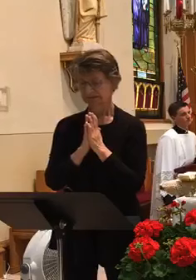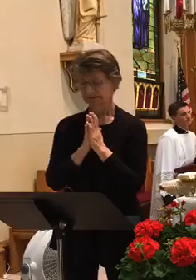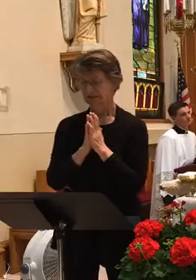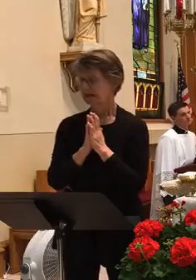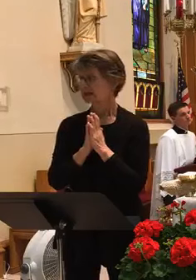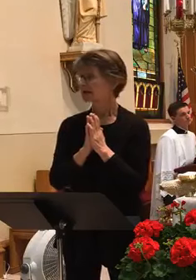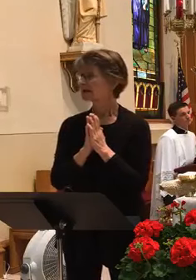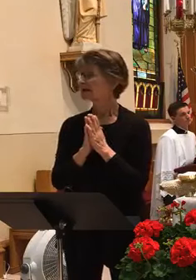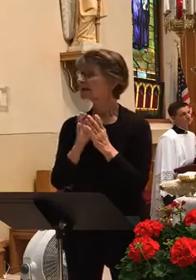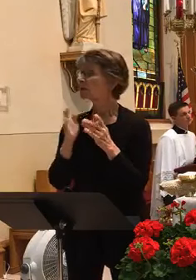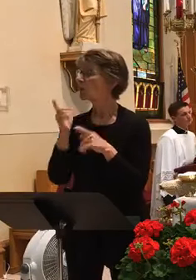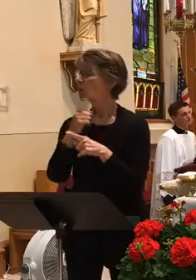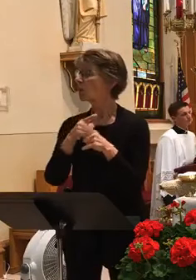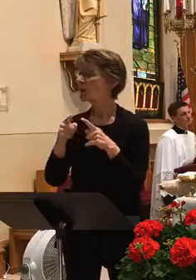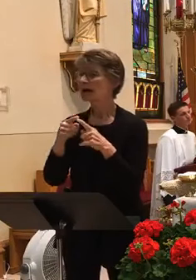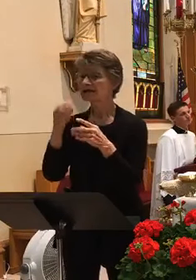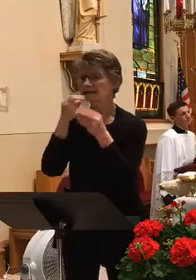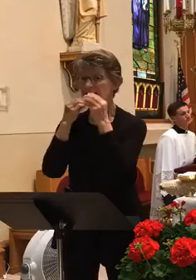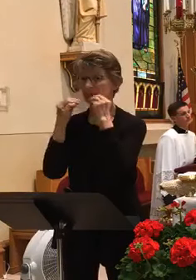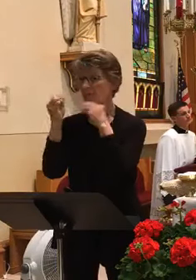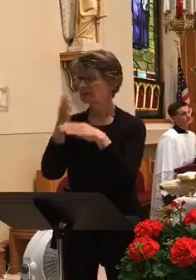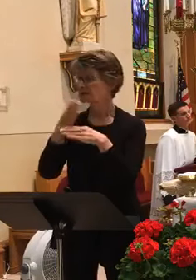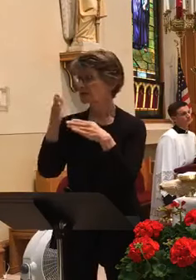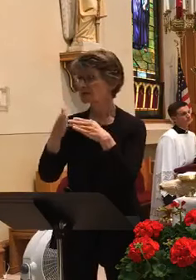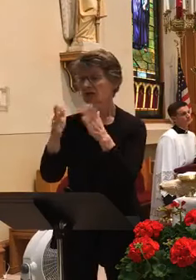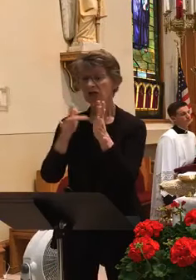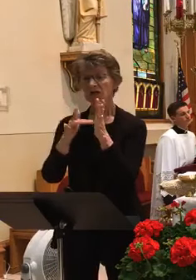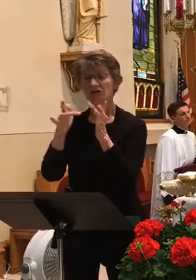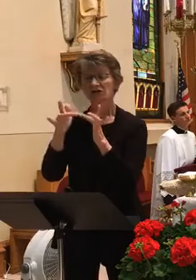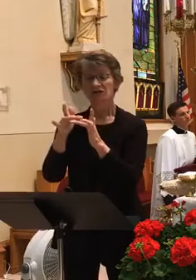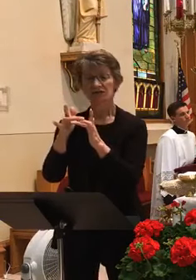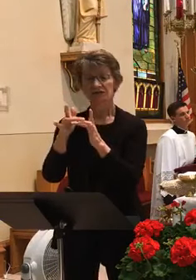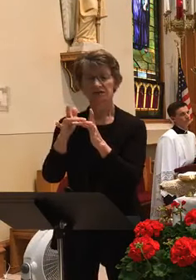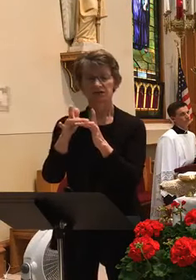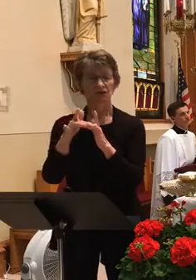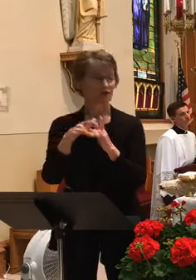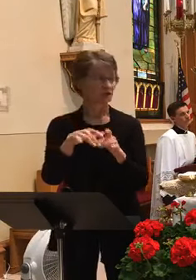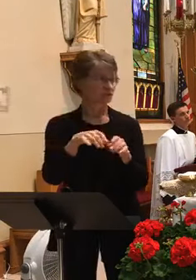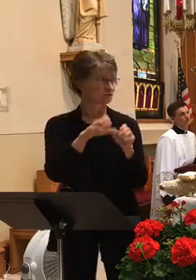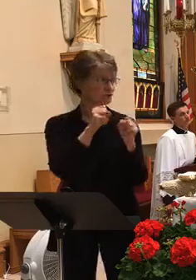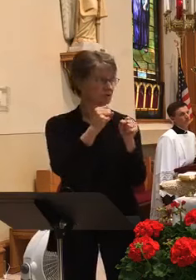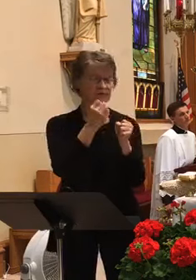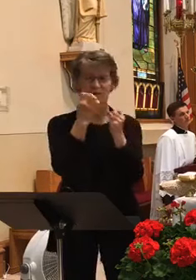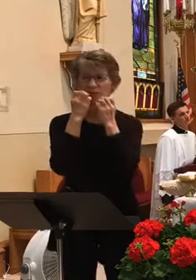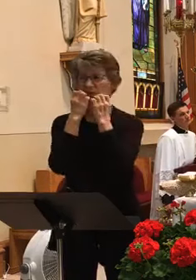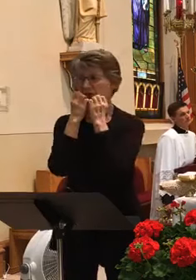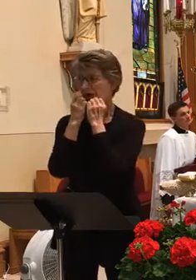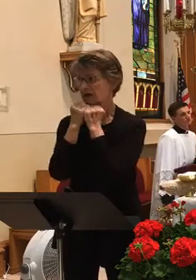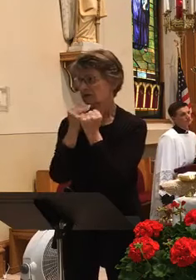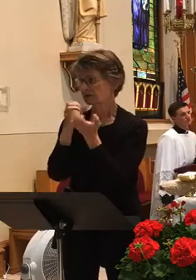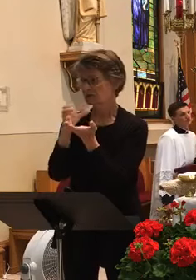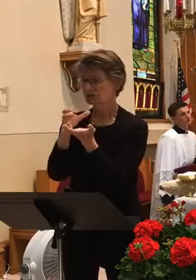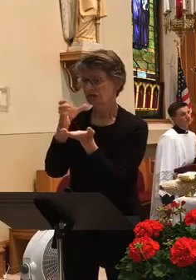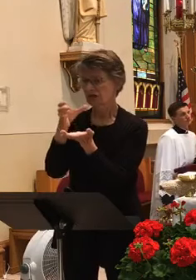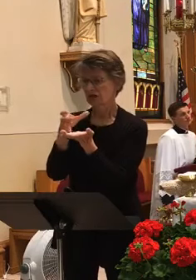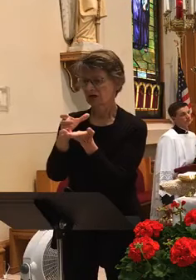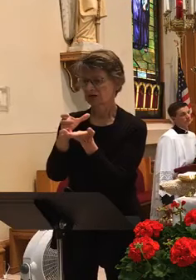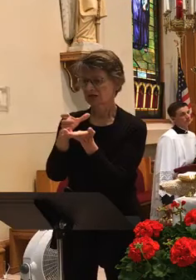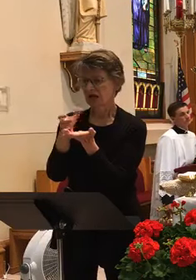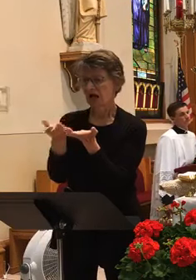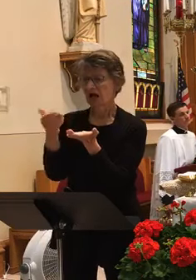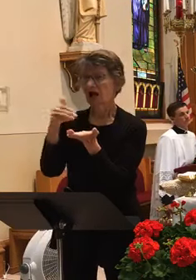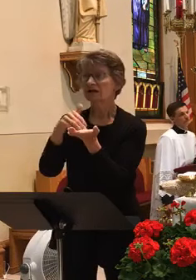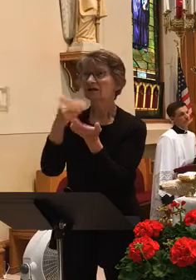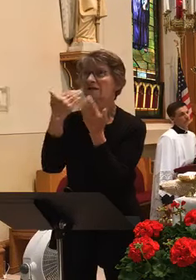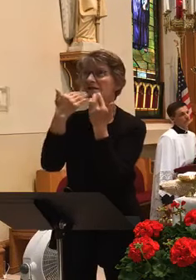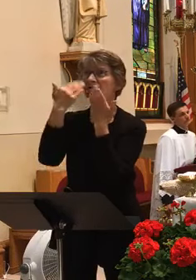Similar way, when supper was ended, he took this precious chalice in his holy and venerable hands, and once more